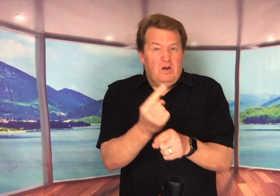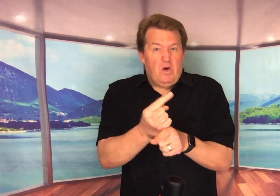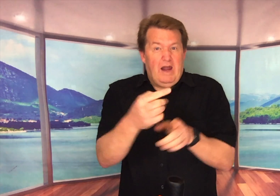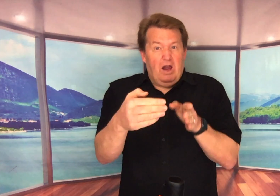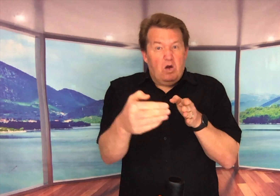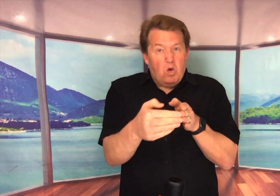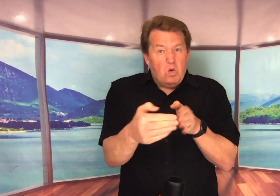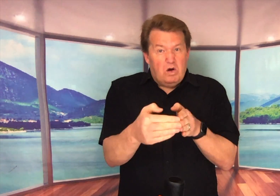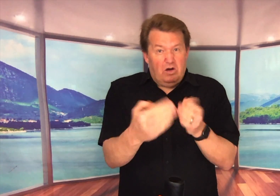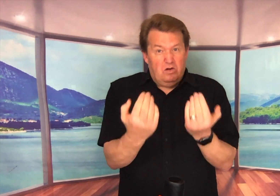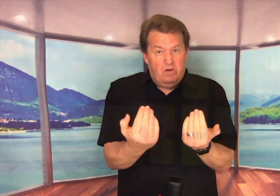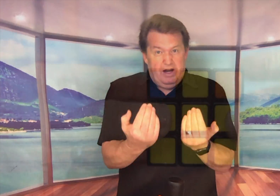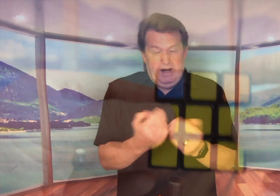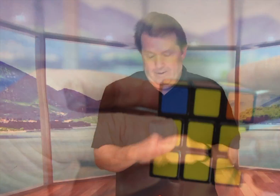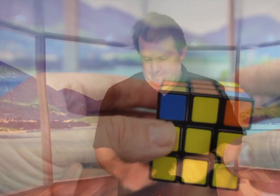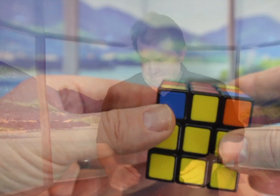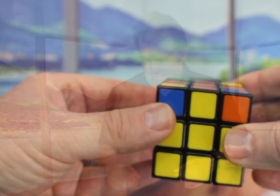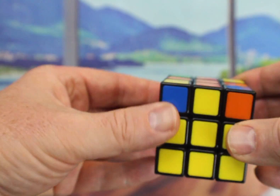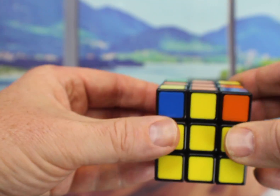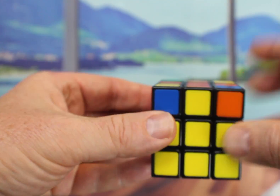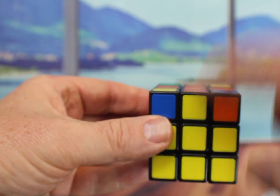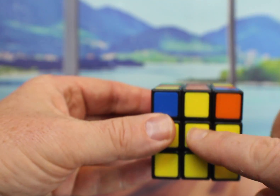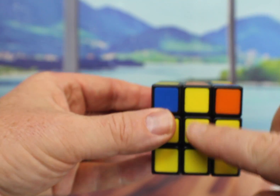right corner right now.